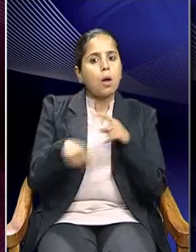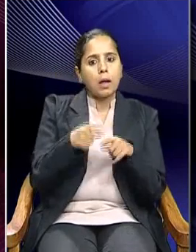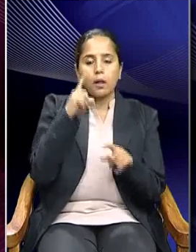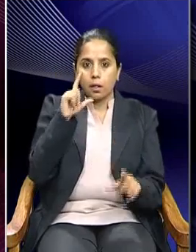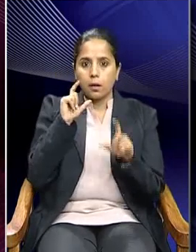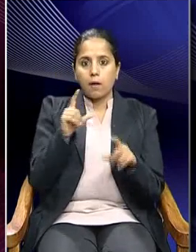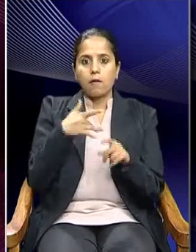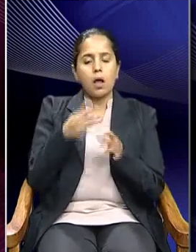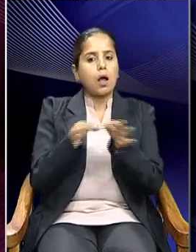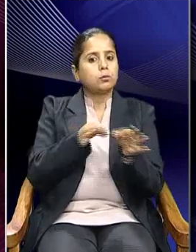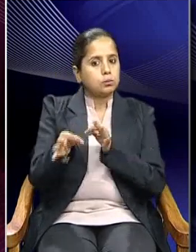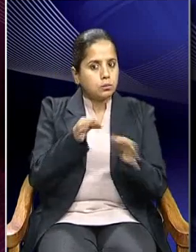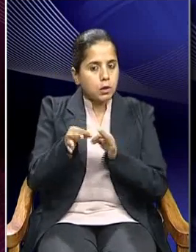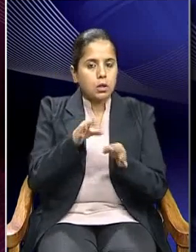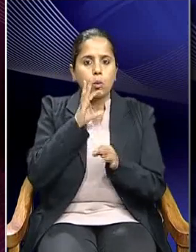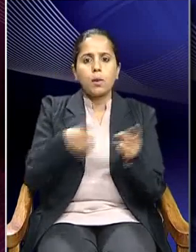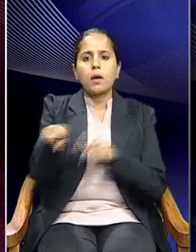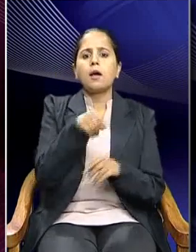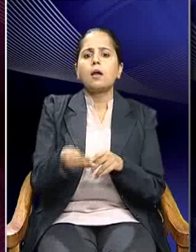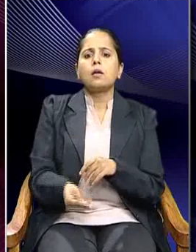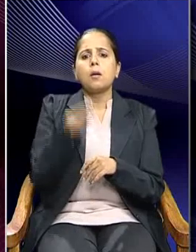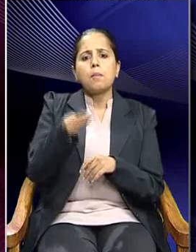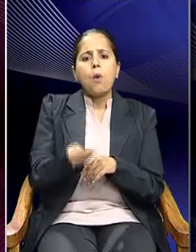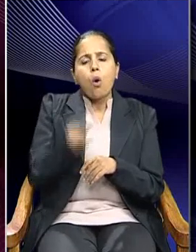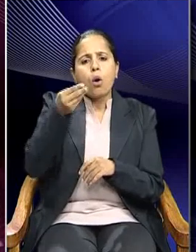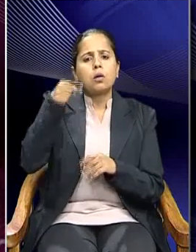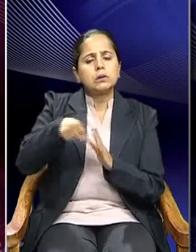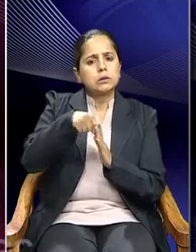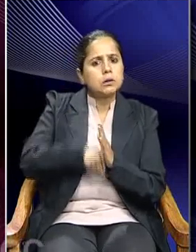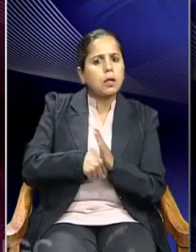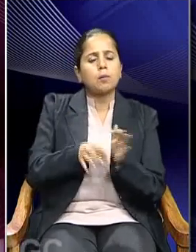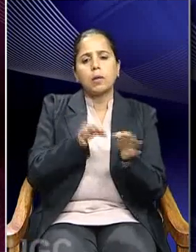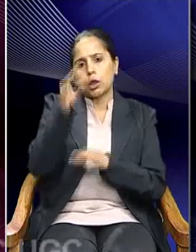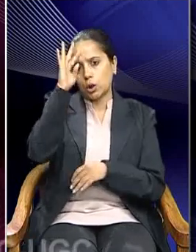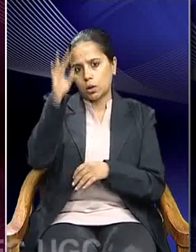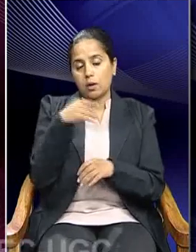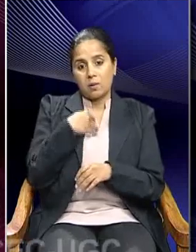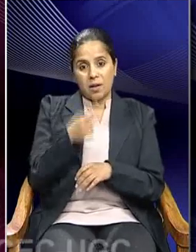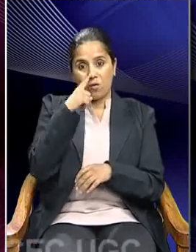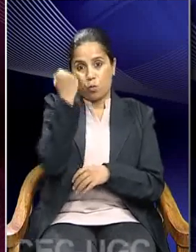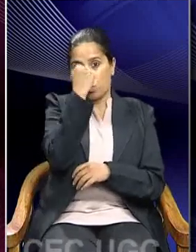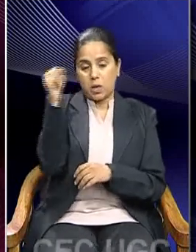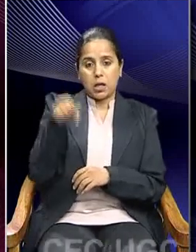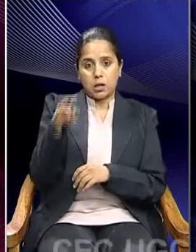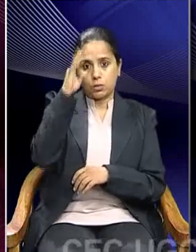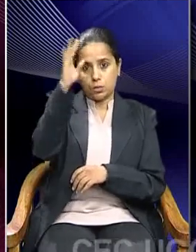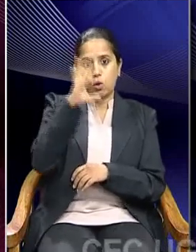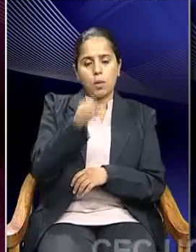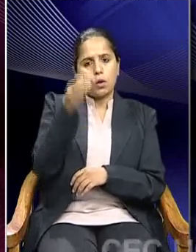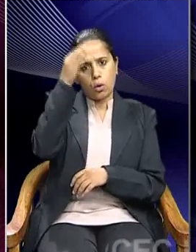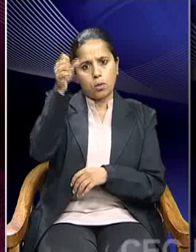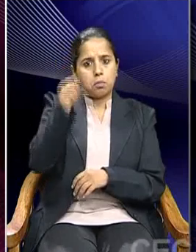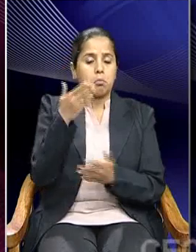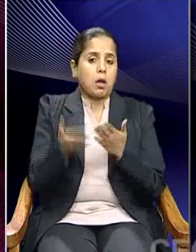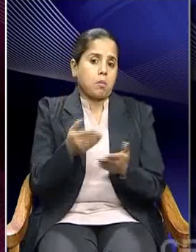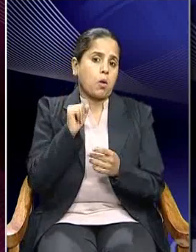carefully, defined, and made explicit in a theory. So in a feminist theory, the concept could be